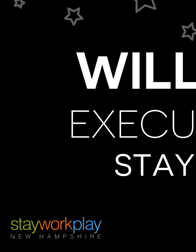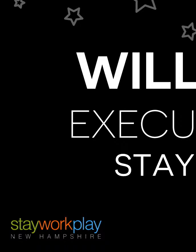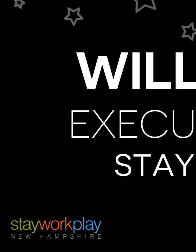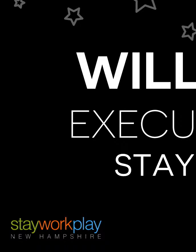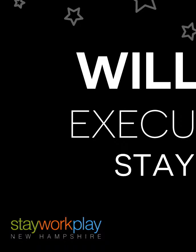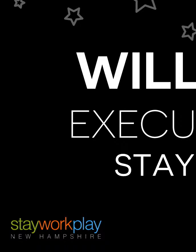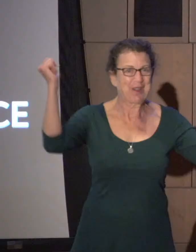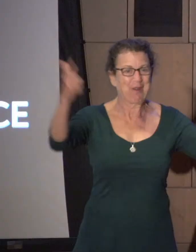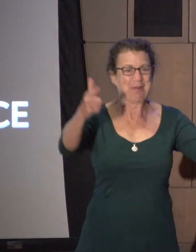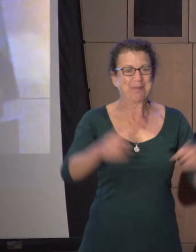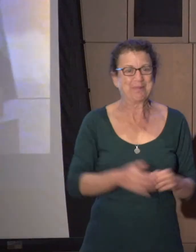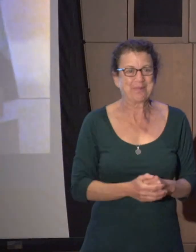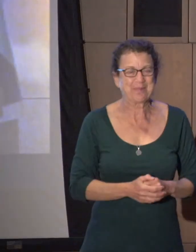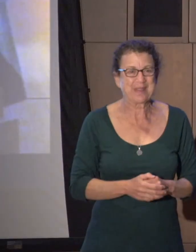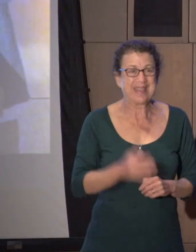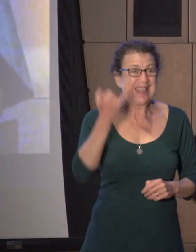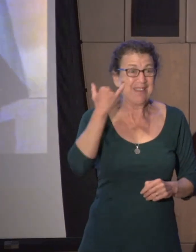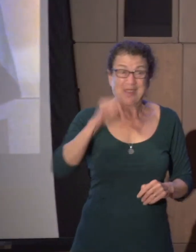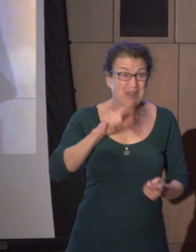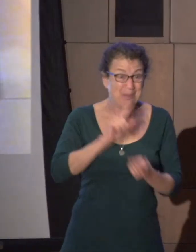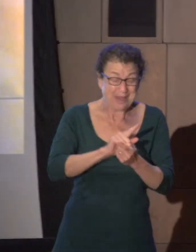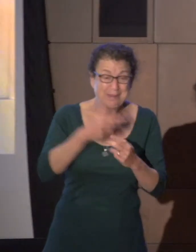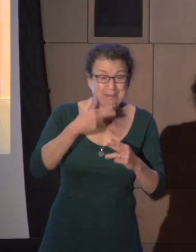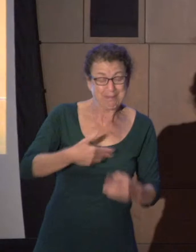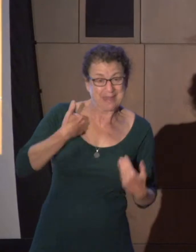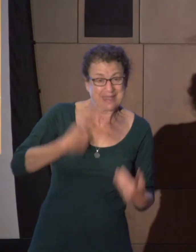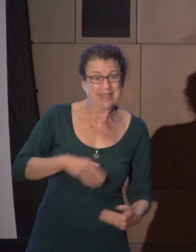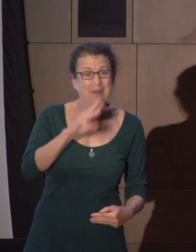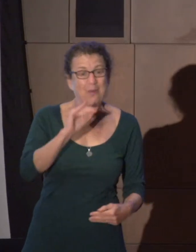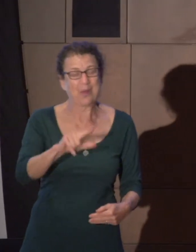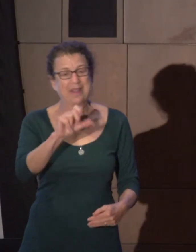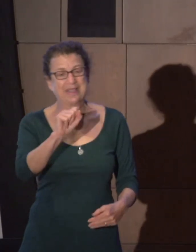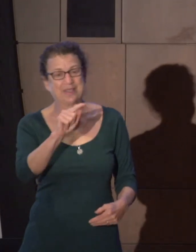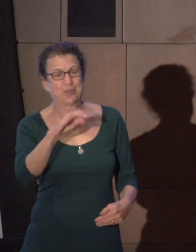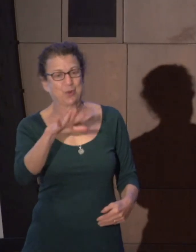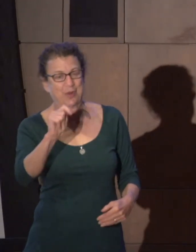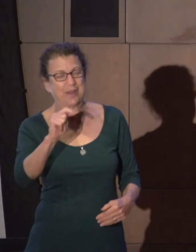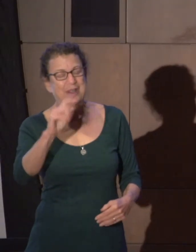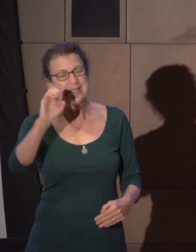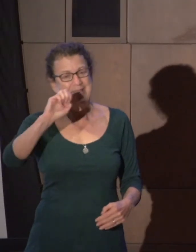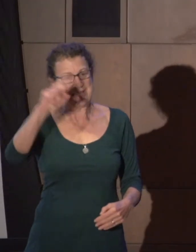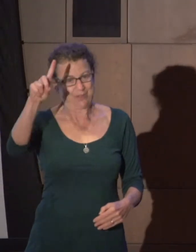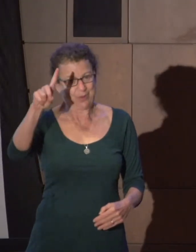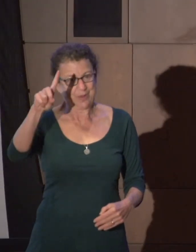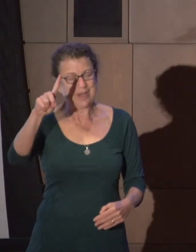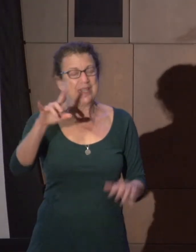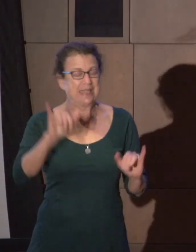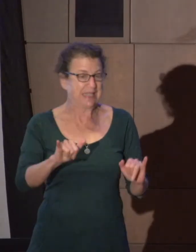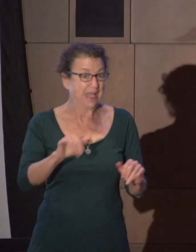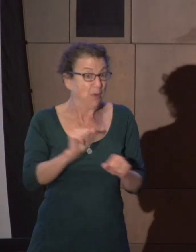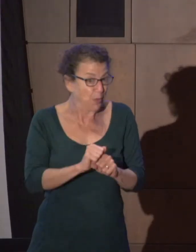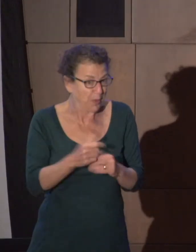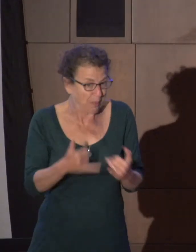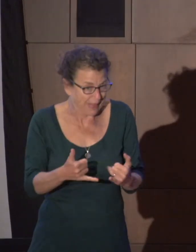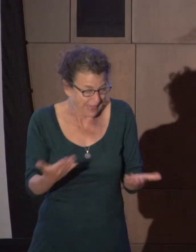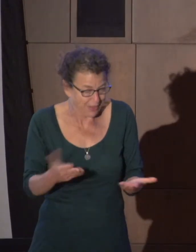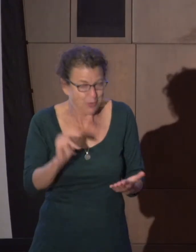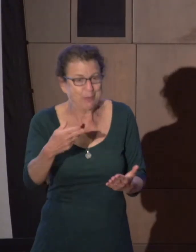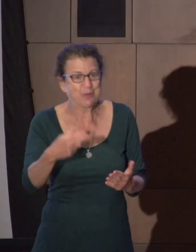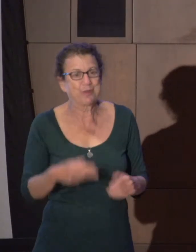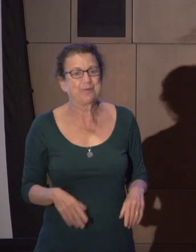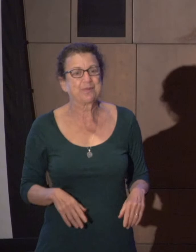Good evening, everyone. If we haven't met, my name is Will Stewart, and I am the Executive Director of Stay Work Play New